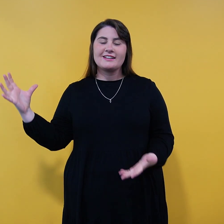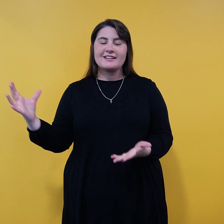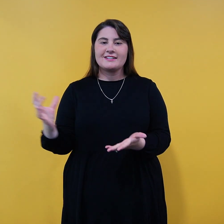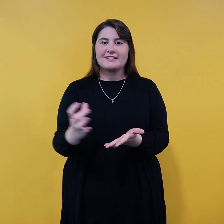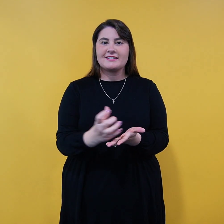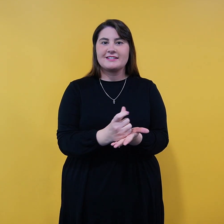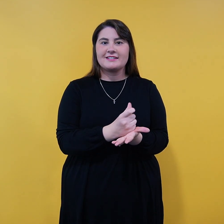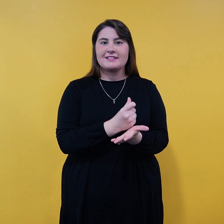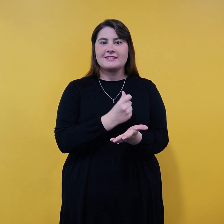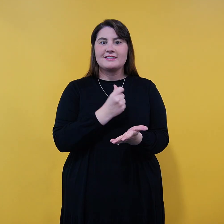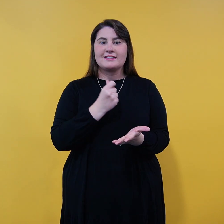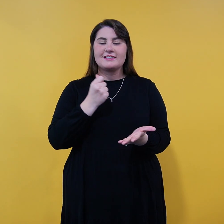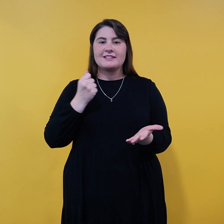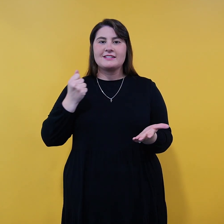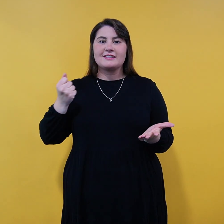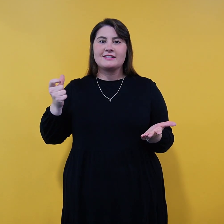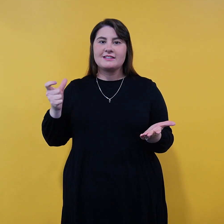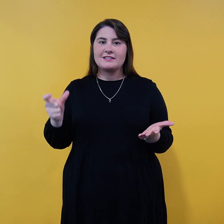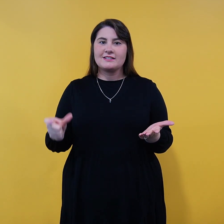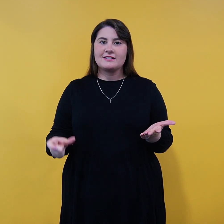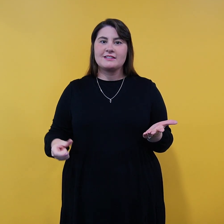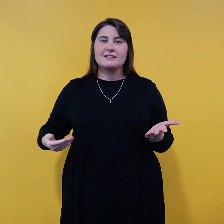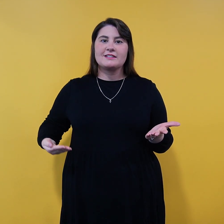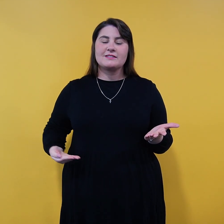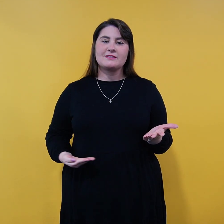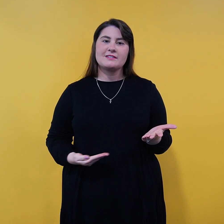Christ the Savior is